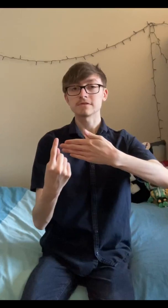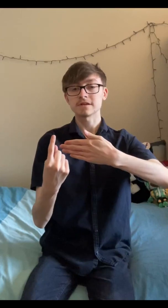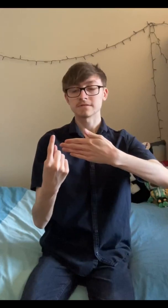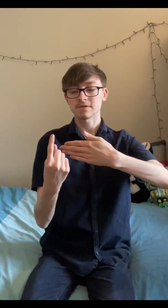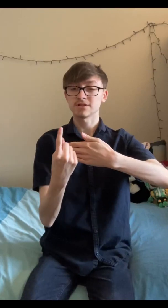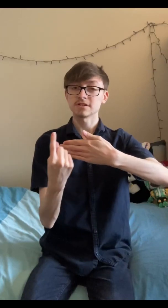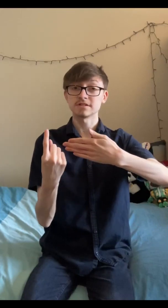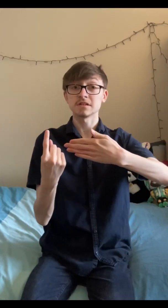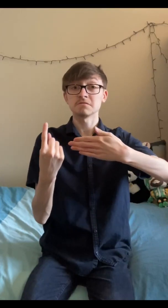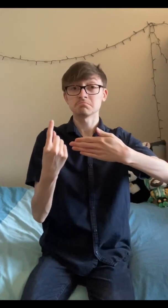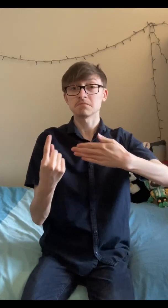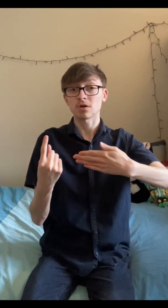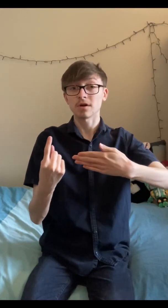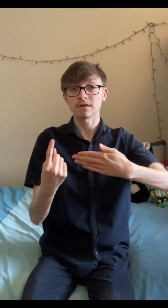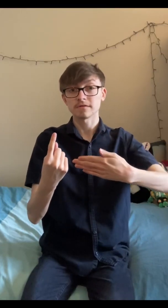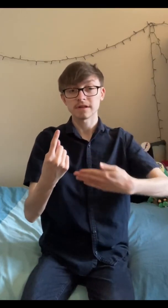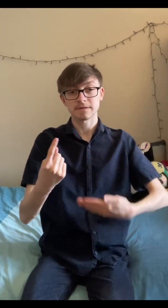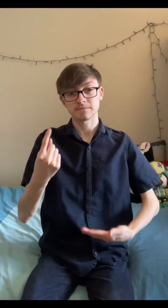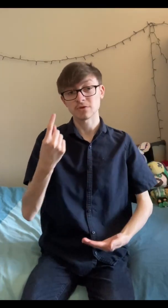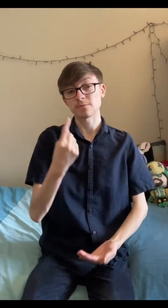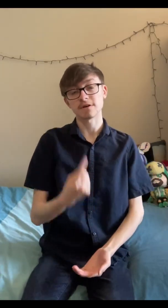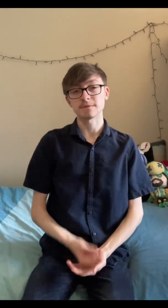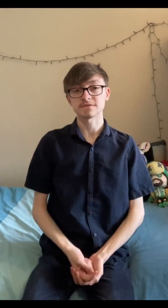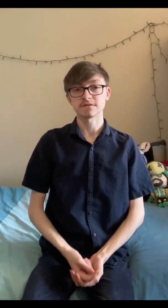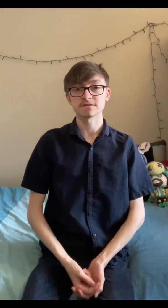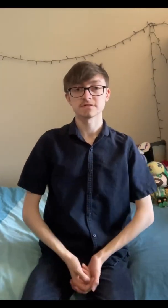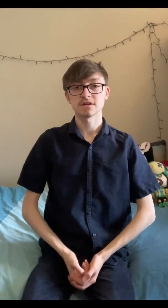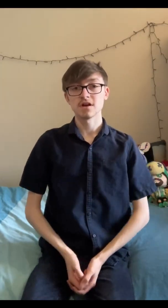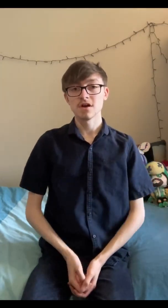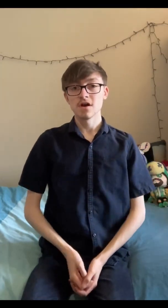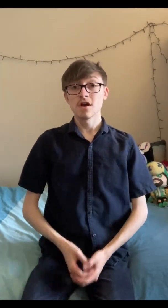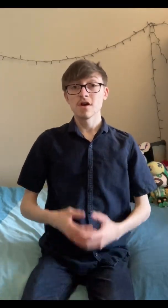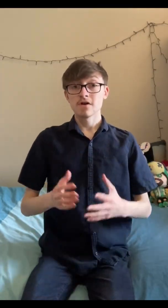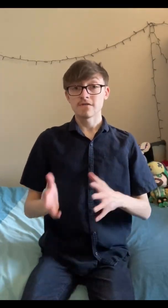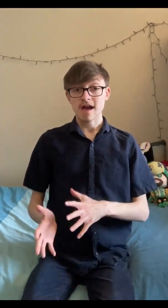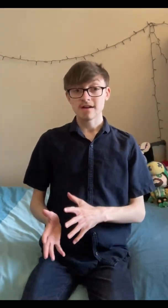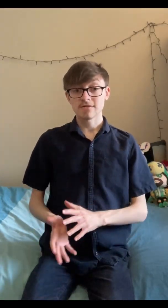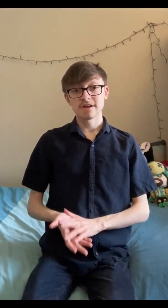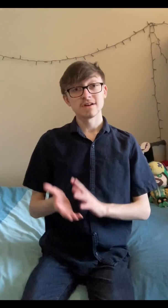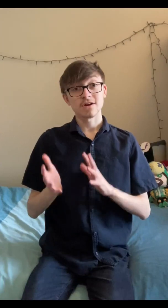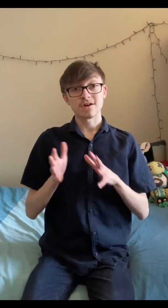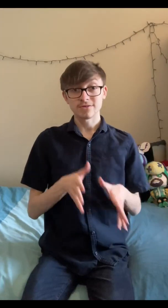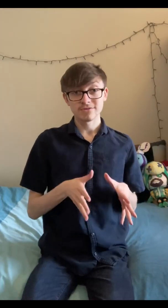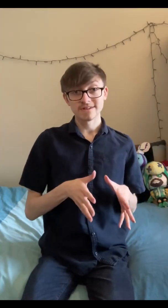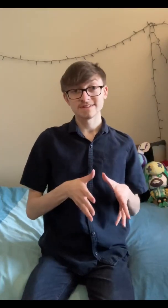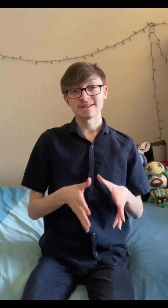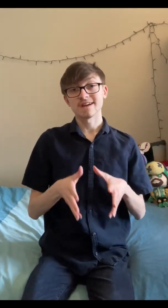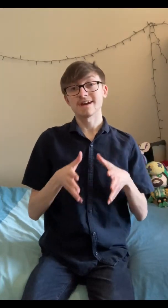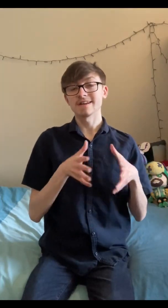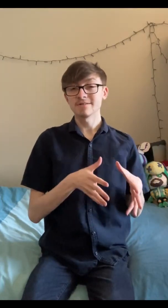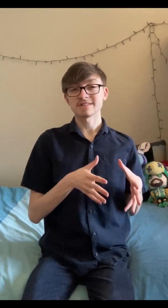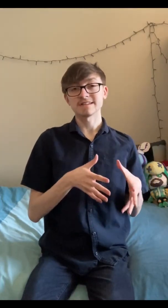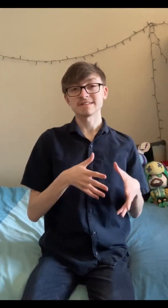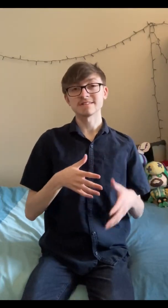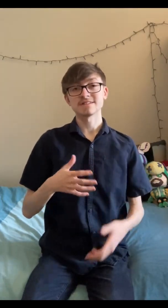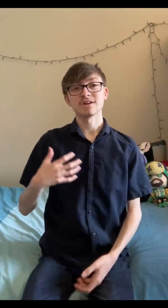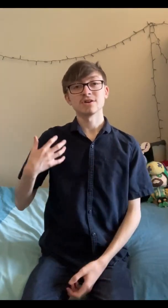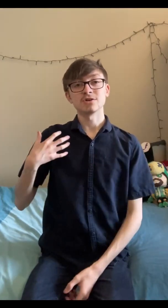Lonely. As you can see, they're quite lonely. They're all by themselves. For angry, annoyed, and irritated, you go